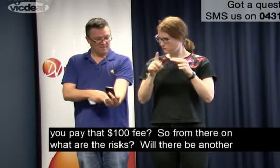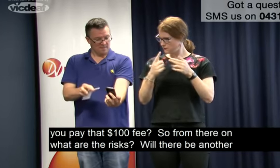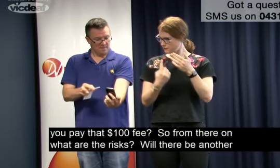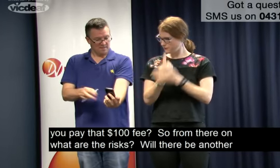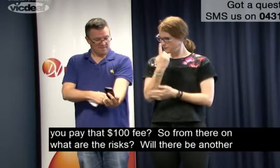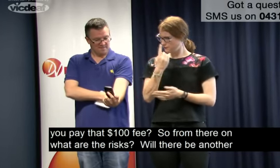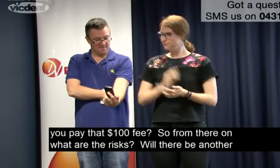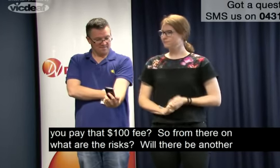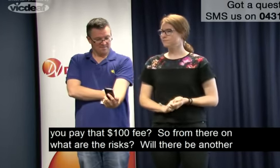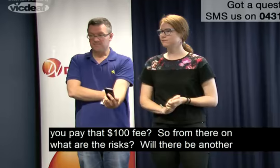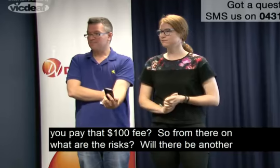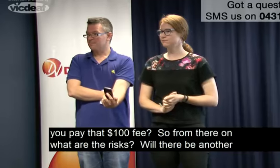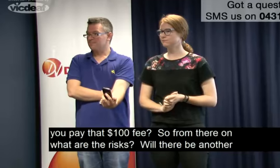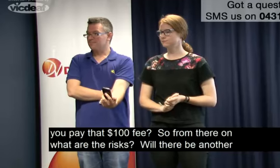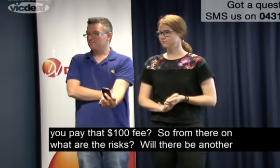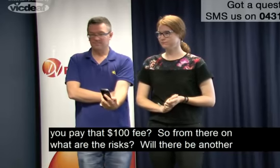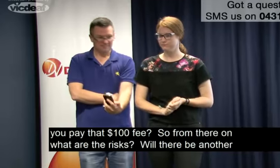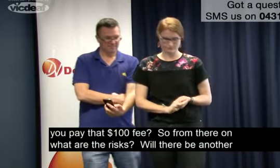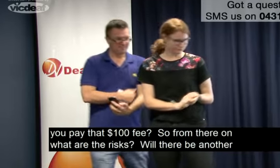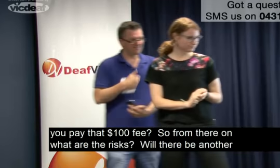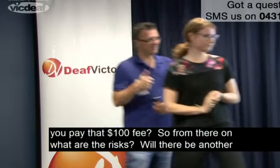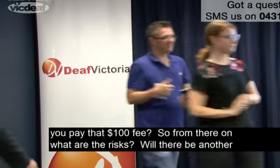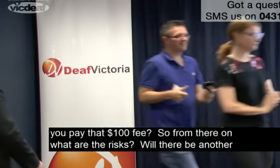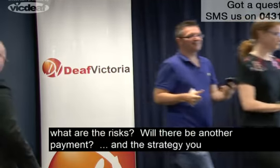and with the strategy that you have in place, what would you do?